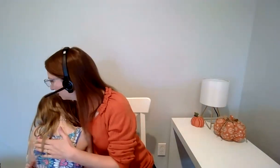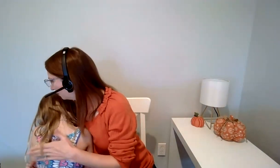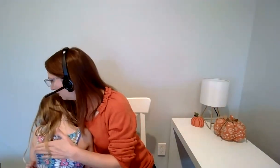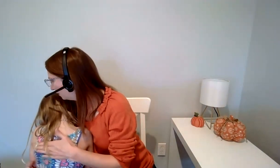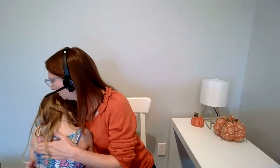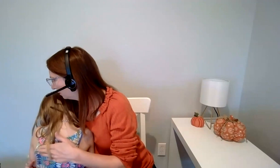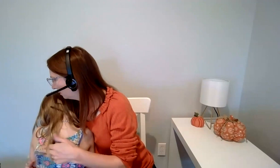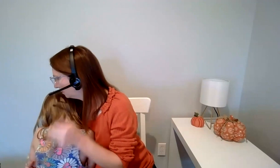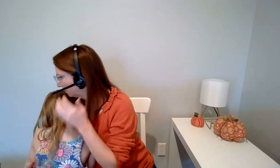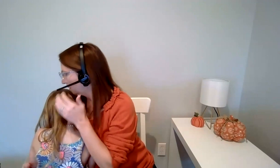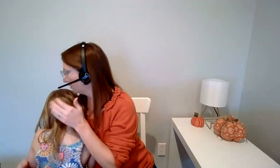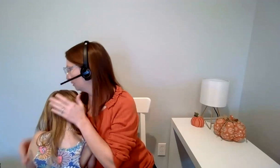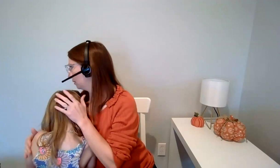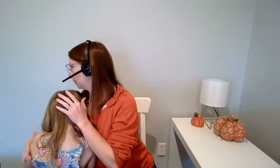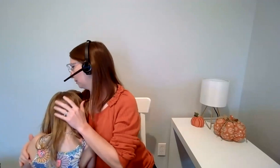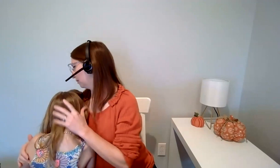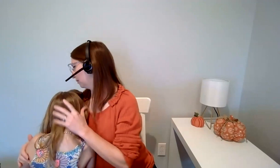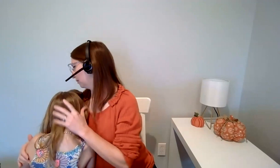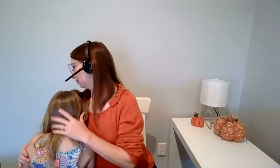What happened, Susan?